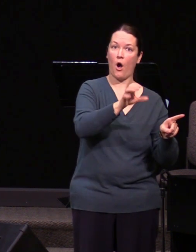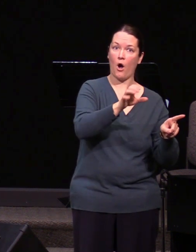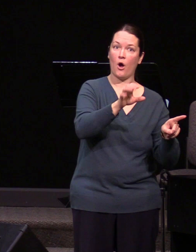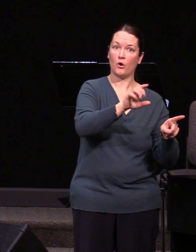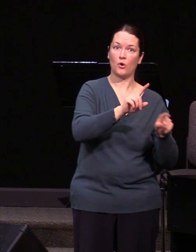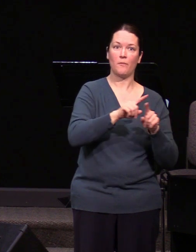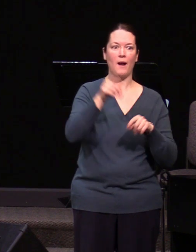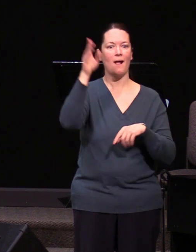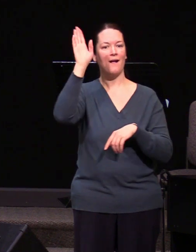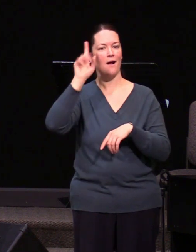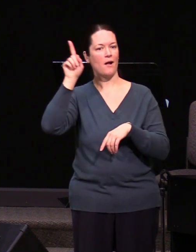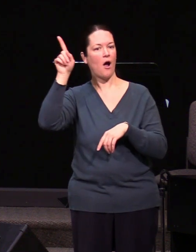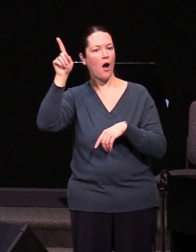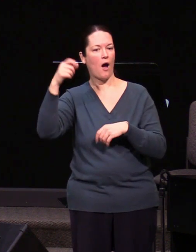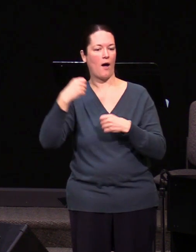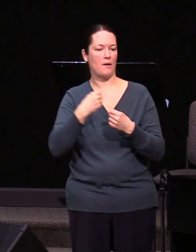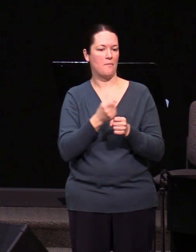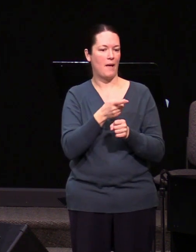been making it grow.